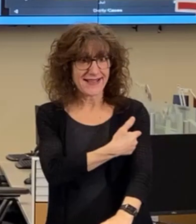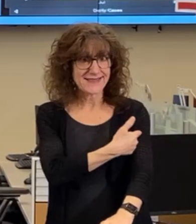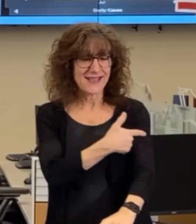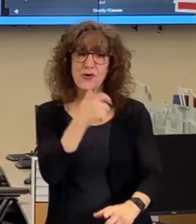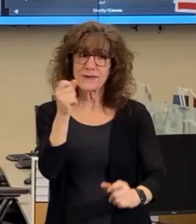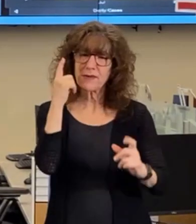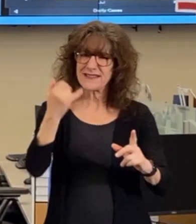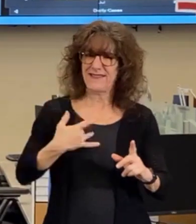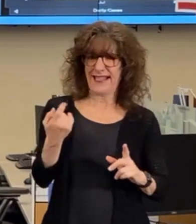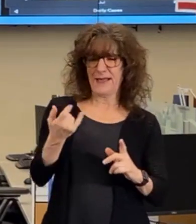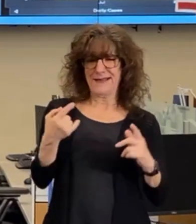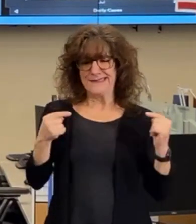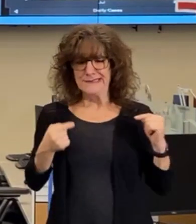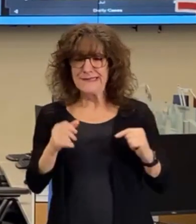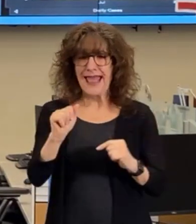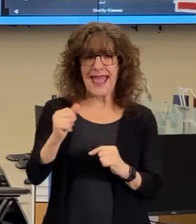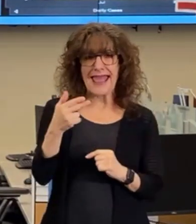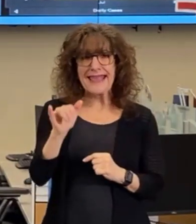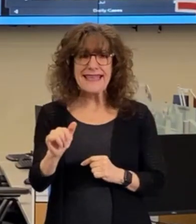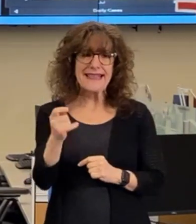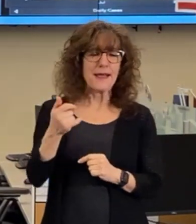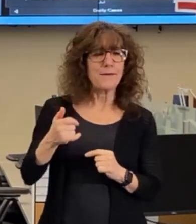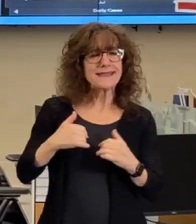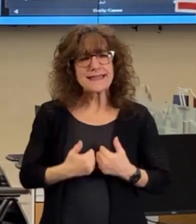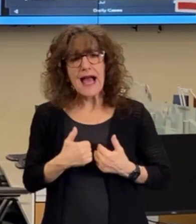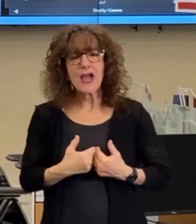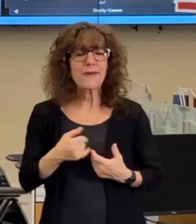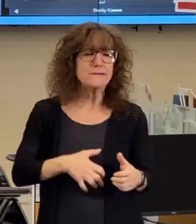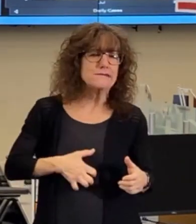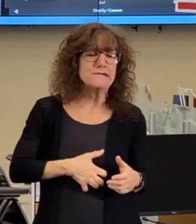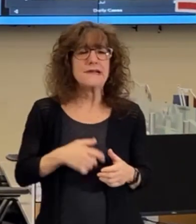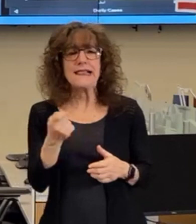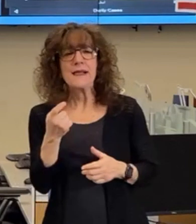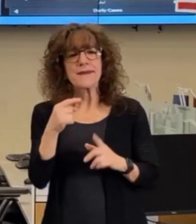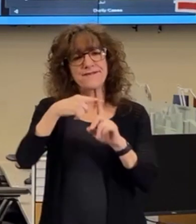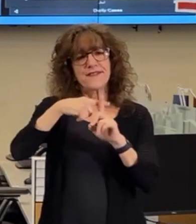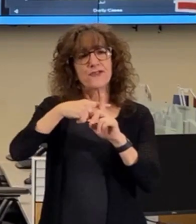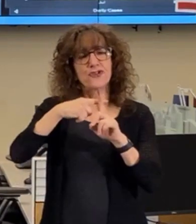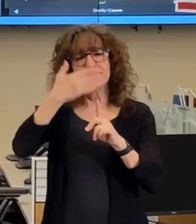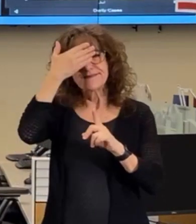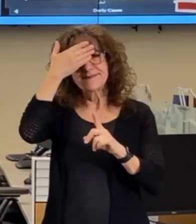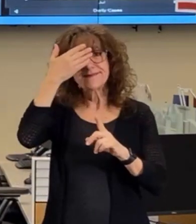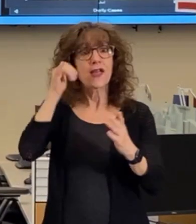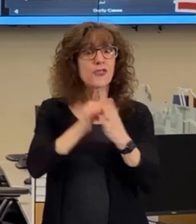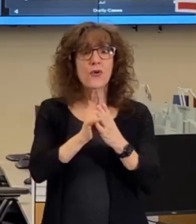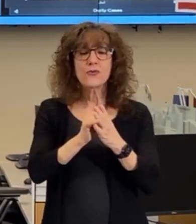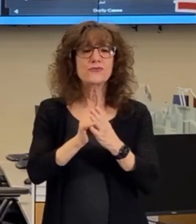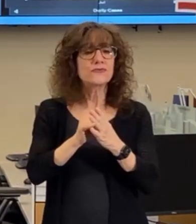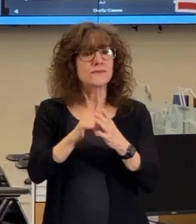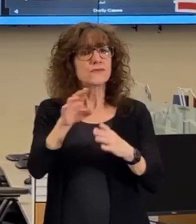be surprised if you feel a little achy or tired. You may get some nausea, you may get a little fever. These side effects are